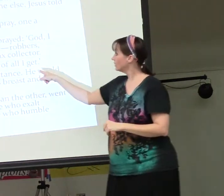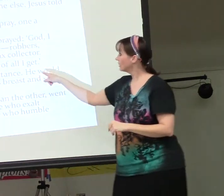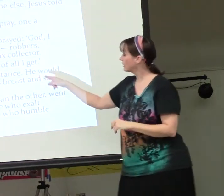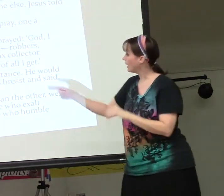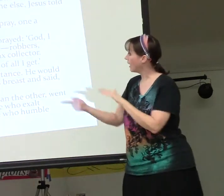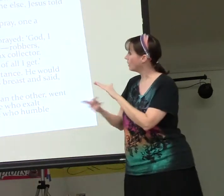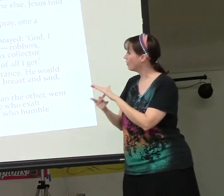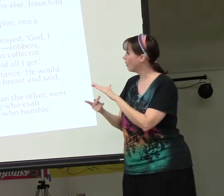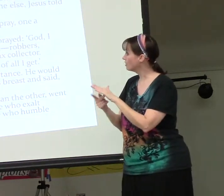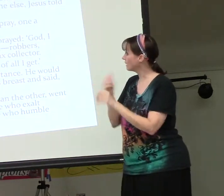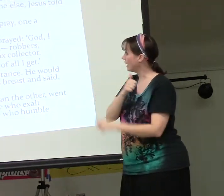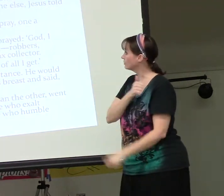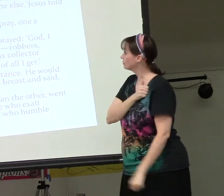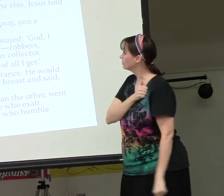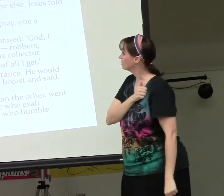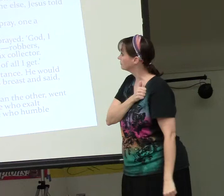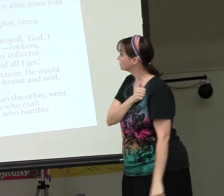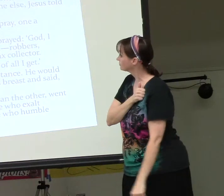If we look at Paul's attitude,